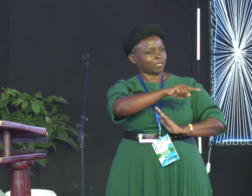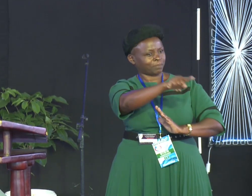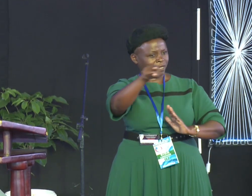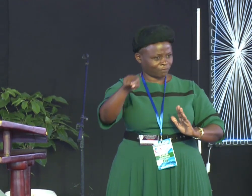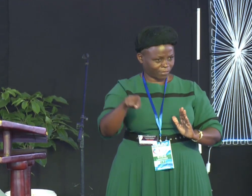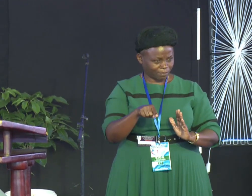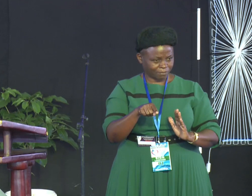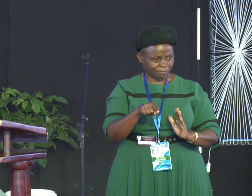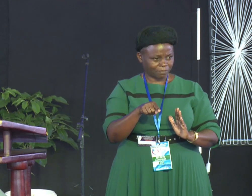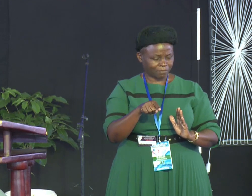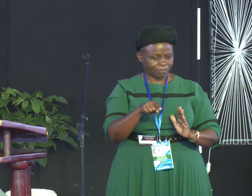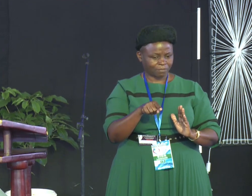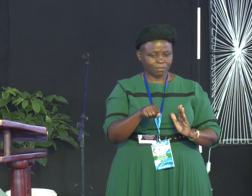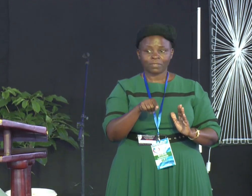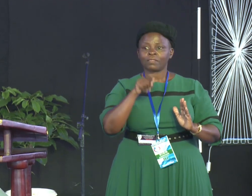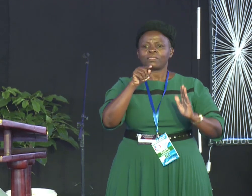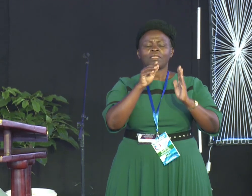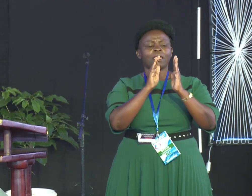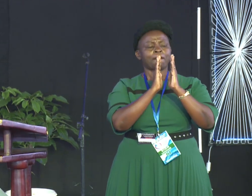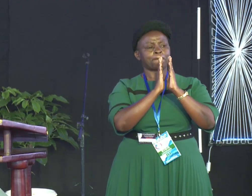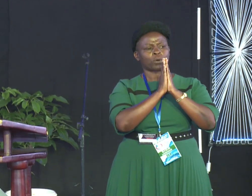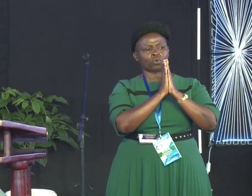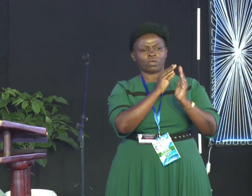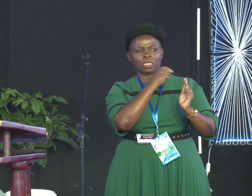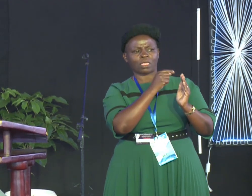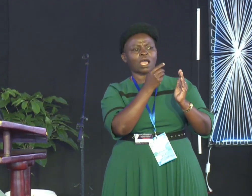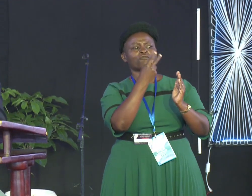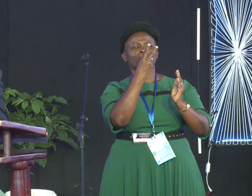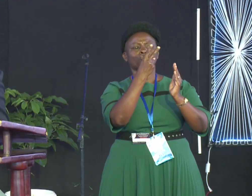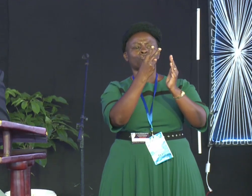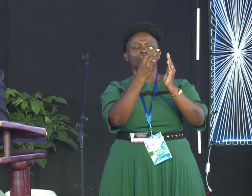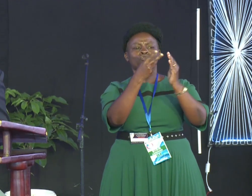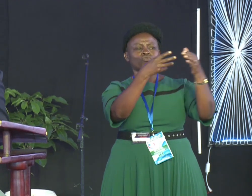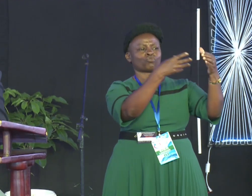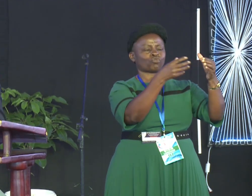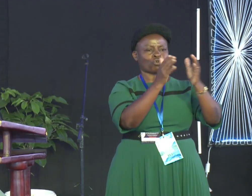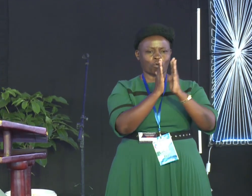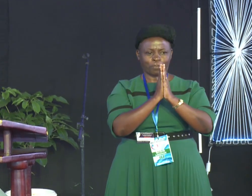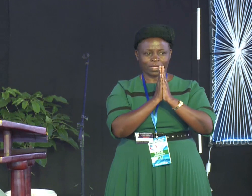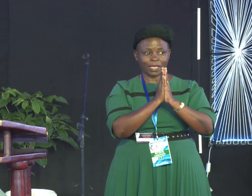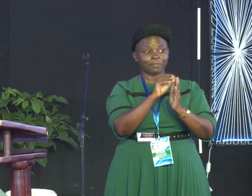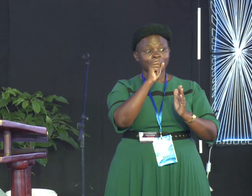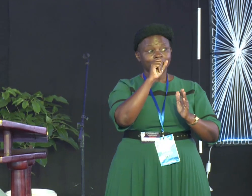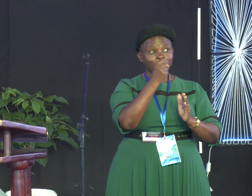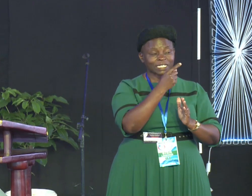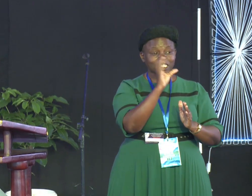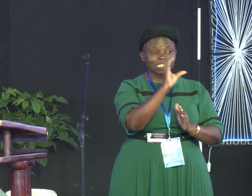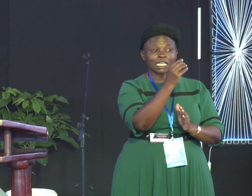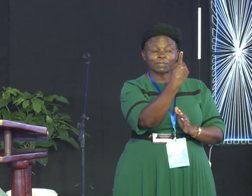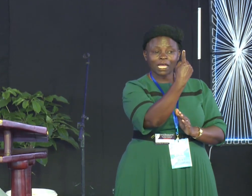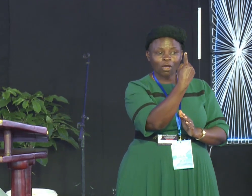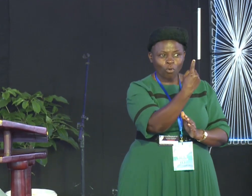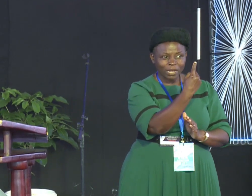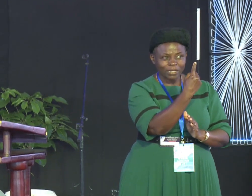them in chapter 3. Kitabo kino kirimu esala bbiri naye njagala esala esala esooka eri mu ssuula esooka okuva ku lunyi